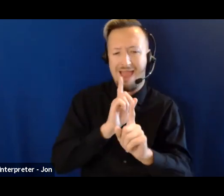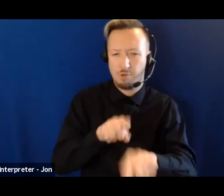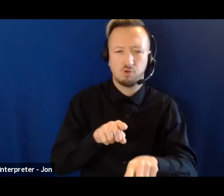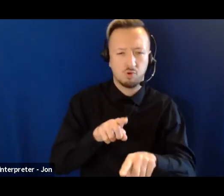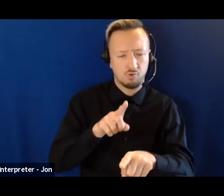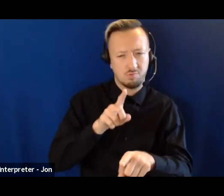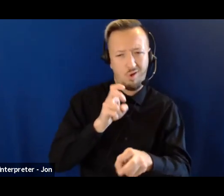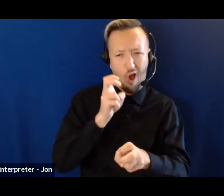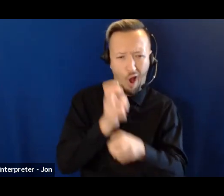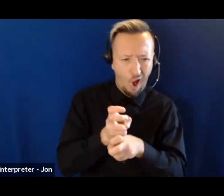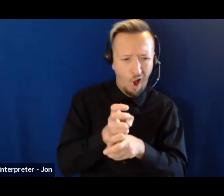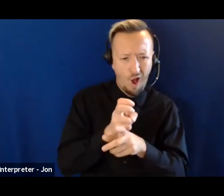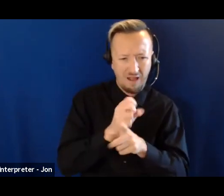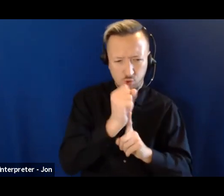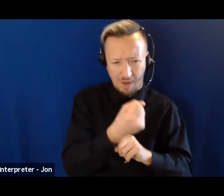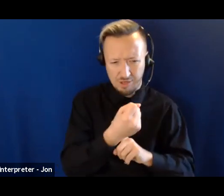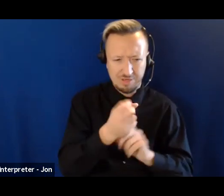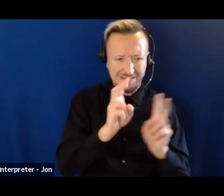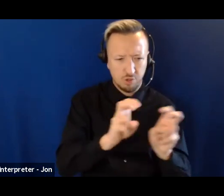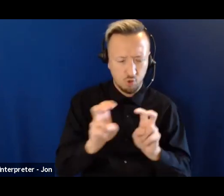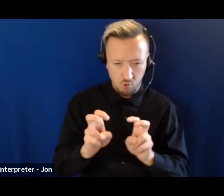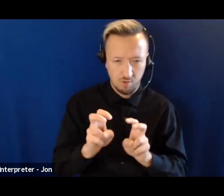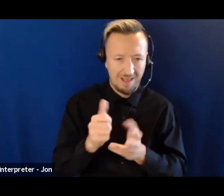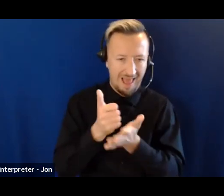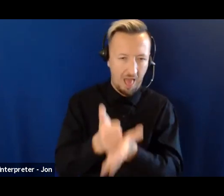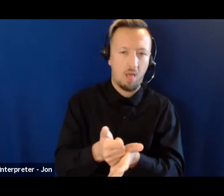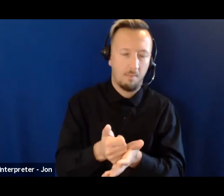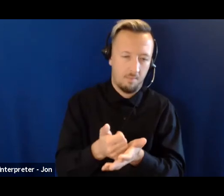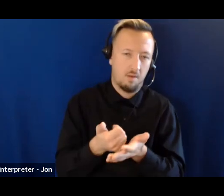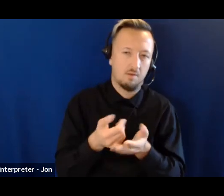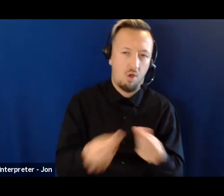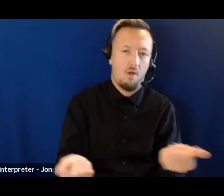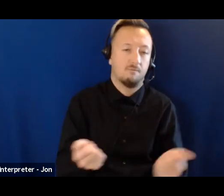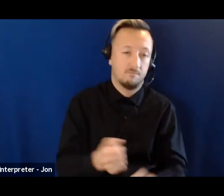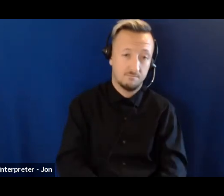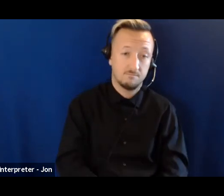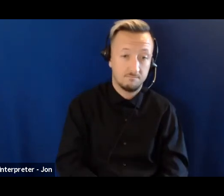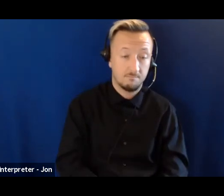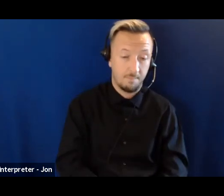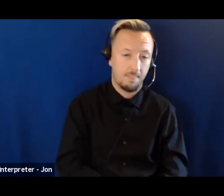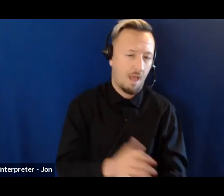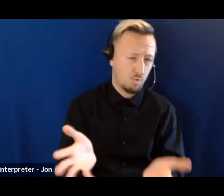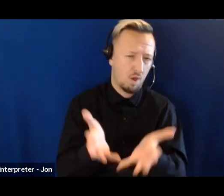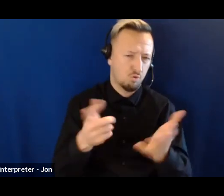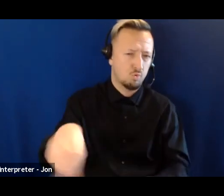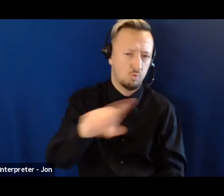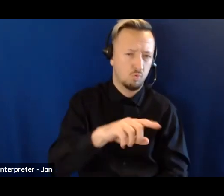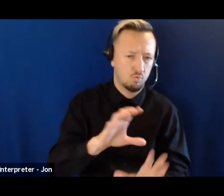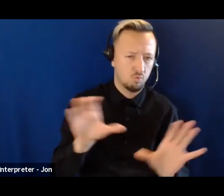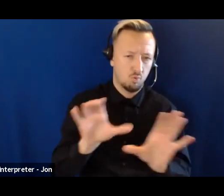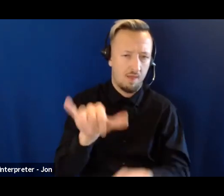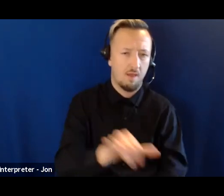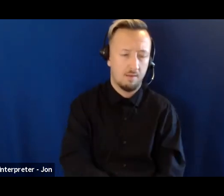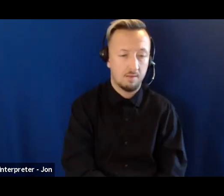difficult things and situations that people are having and what they've done to solve them. So I encourage everybody to do that.